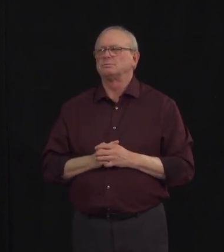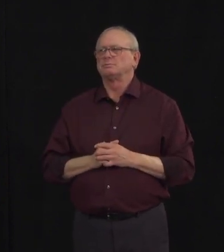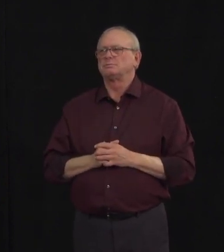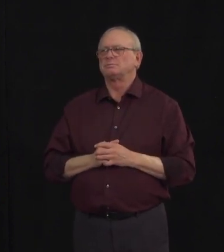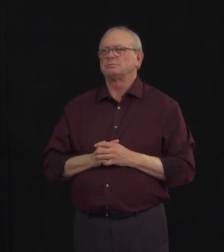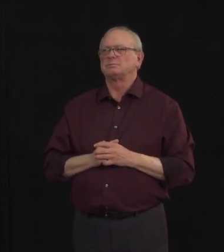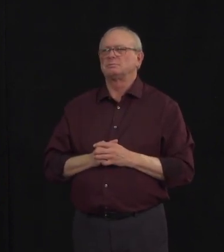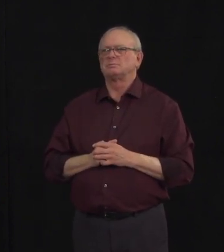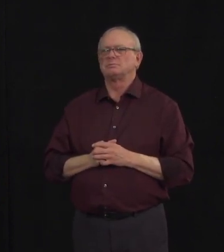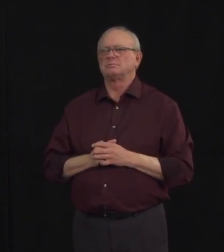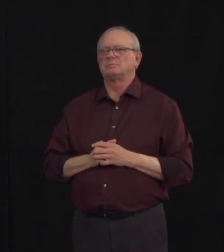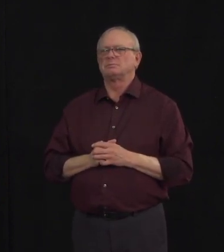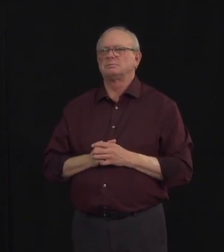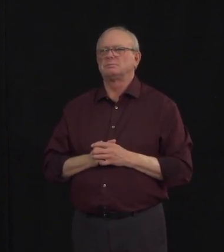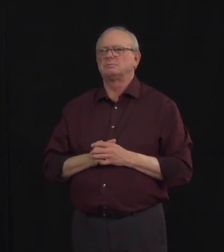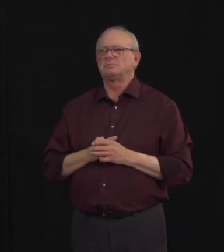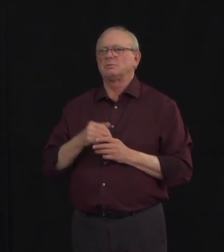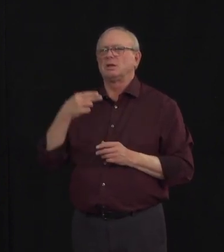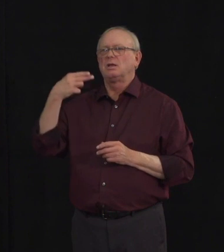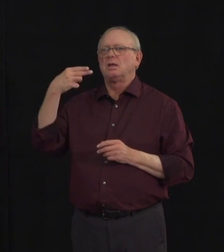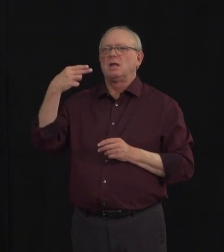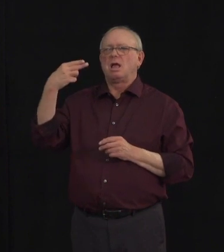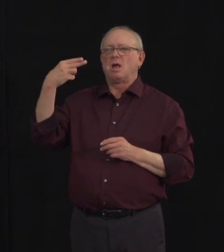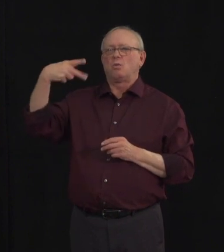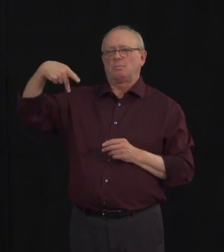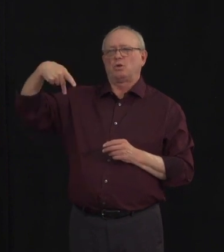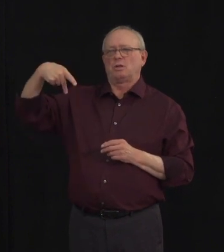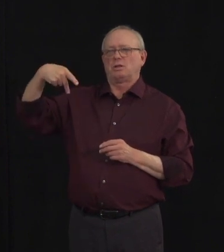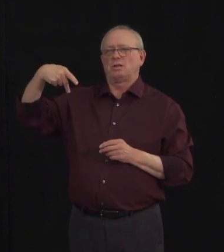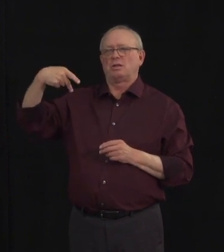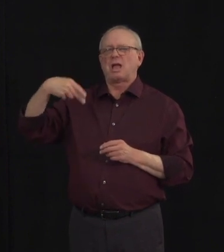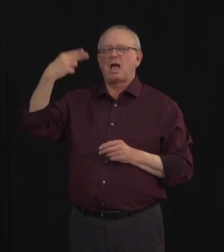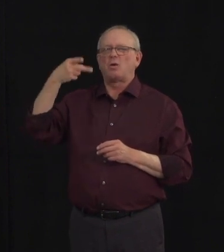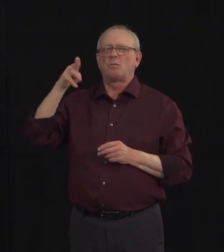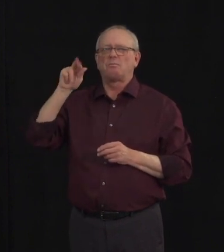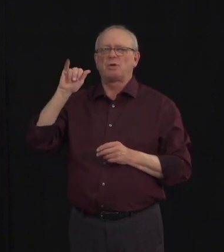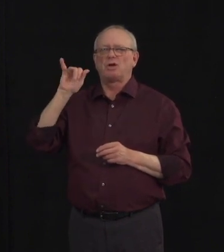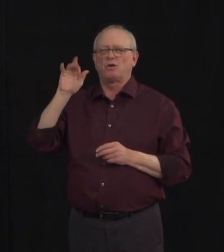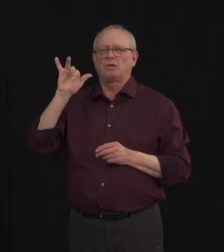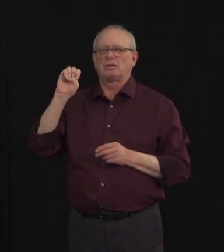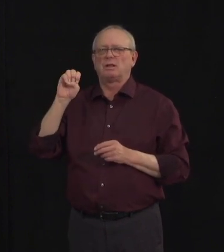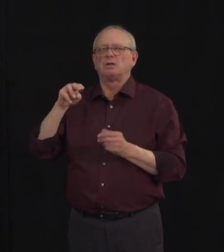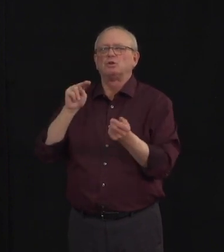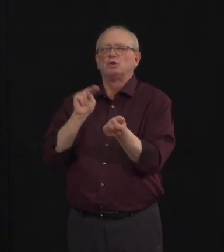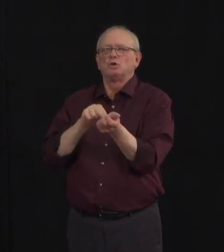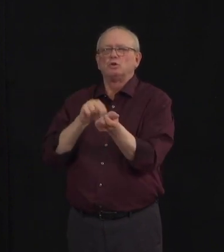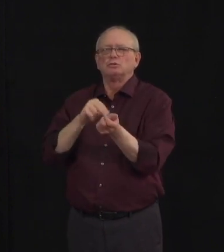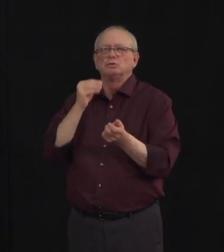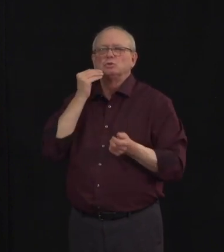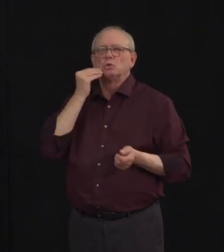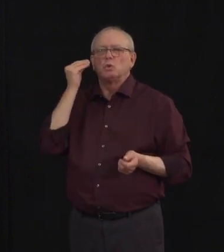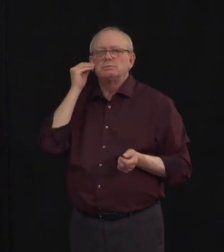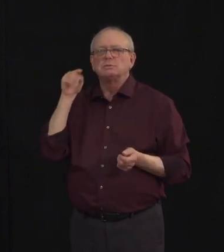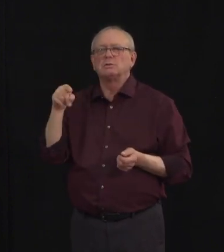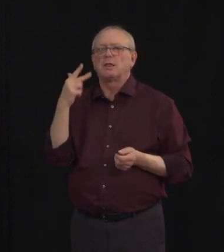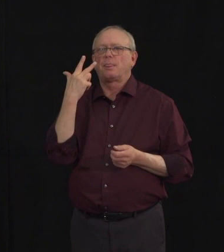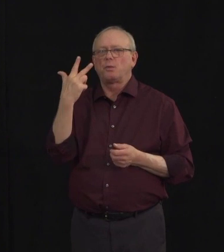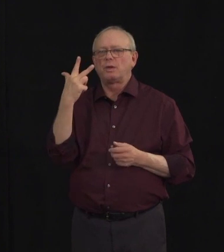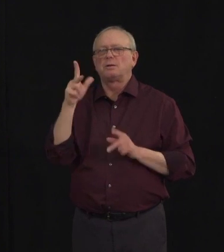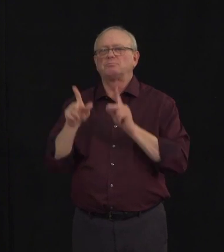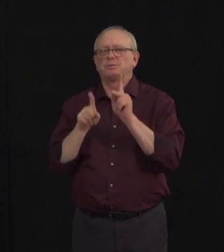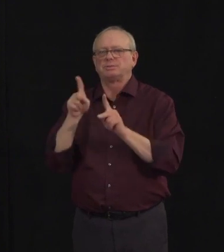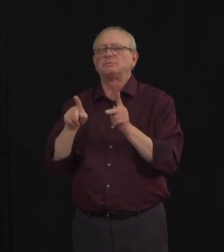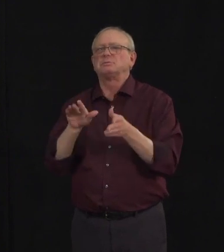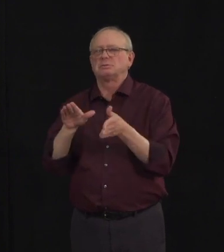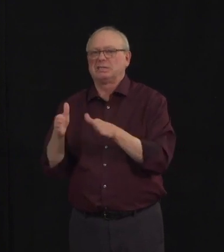outbreak in High Prairie, that's the JB Wood Continuing Care Center, has had 3 deaths associated with it.